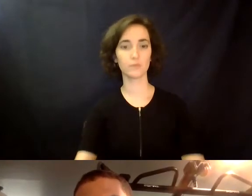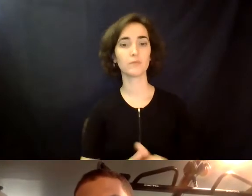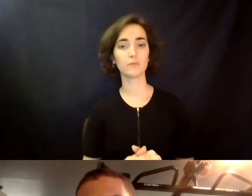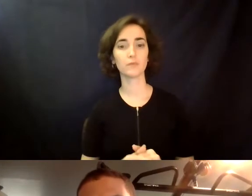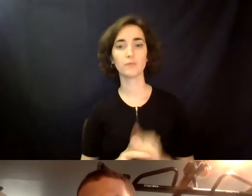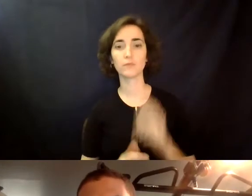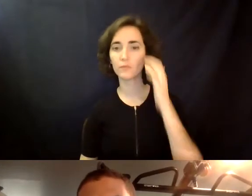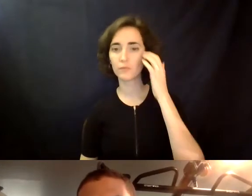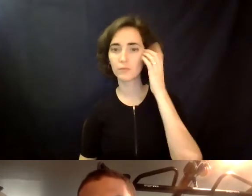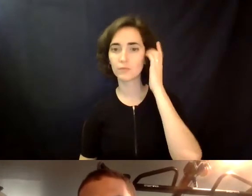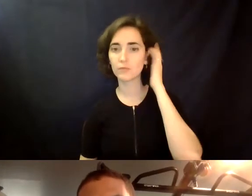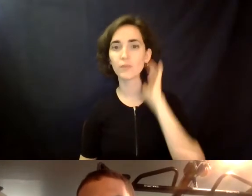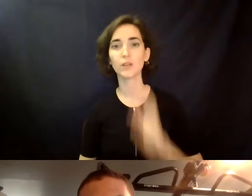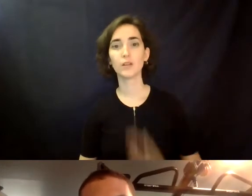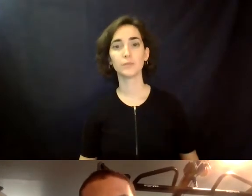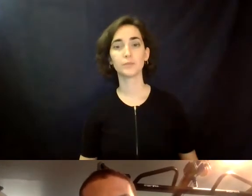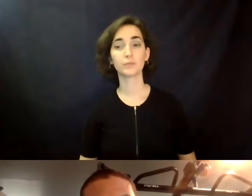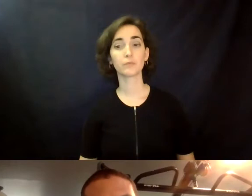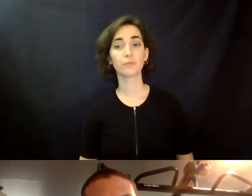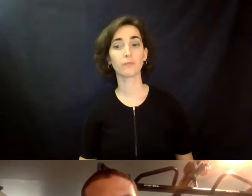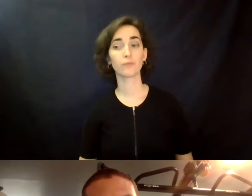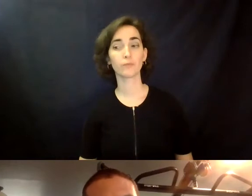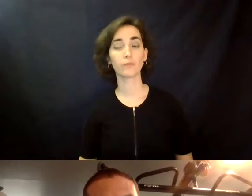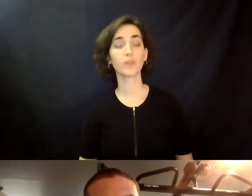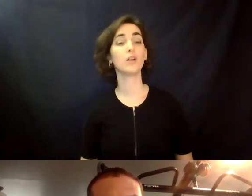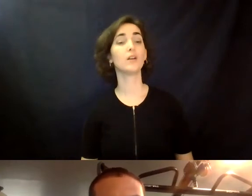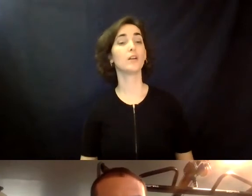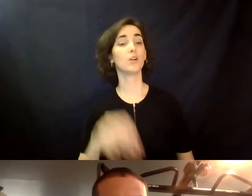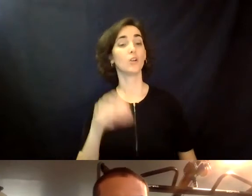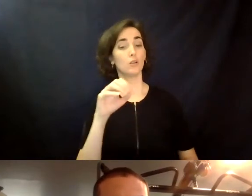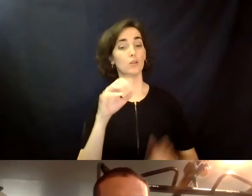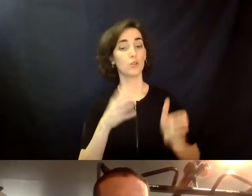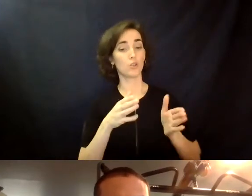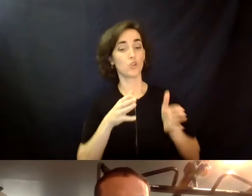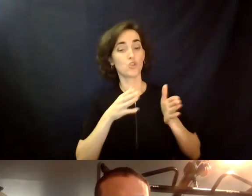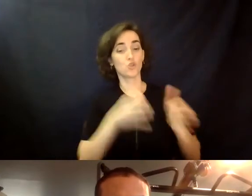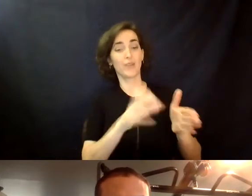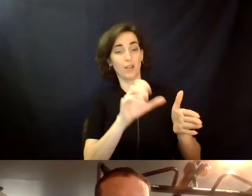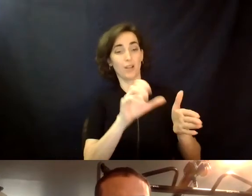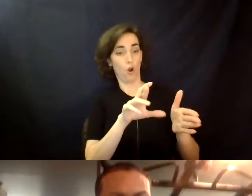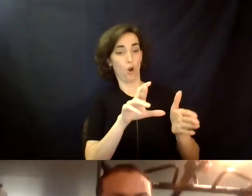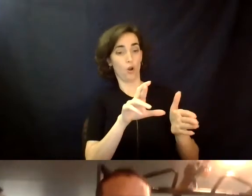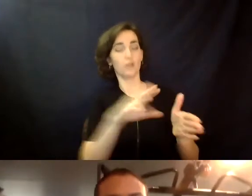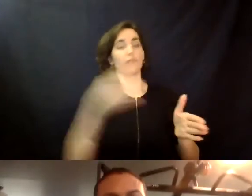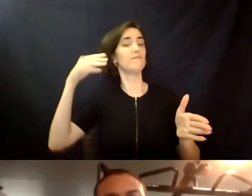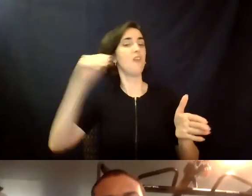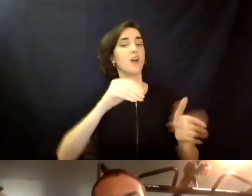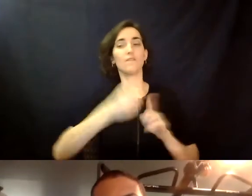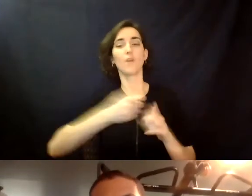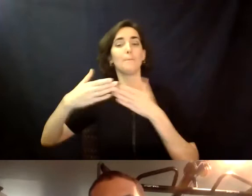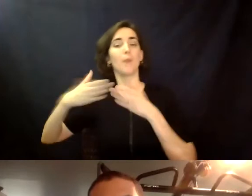streetcars is such a difficult task to accomplish since they are funded by public monies and